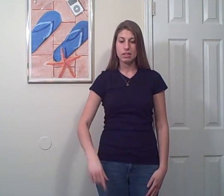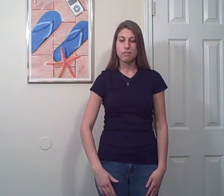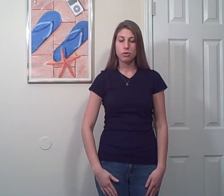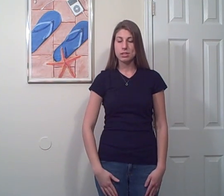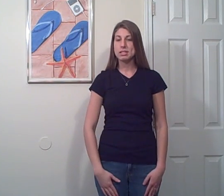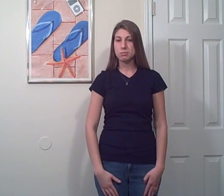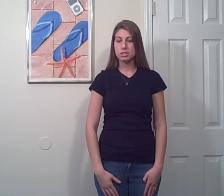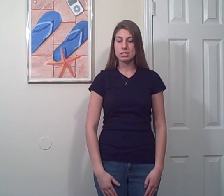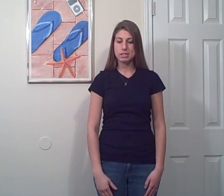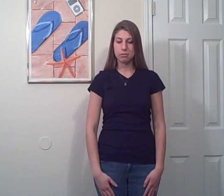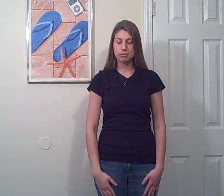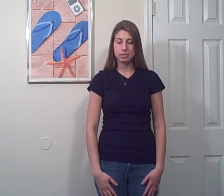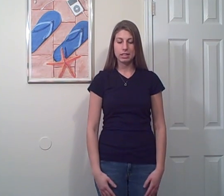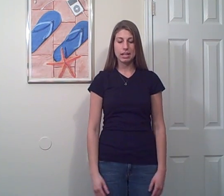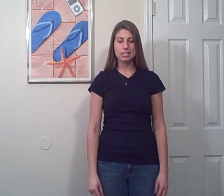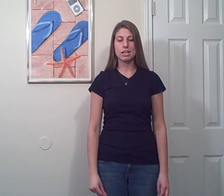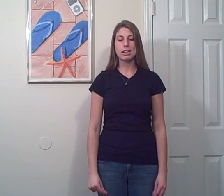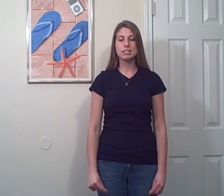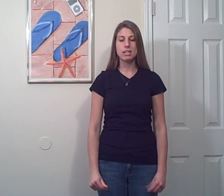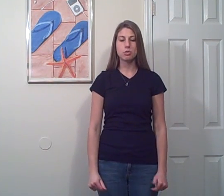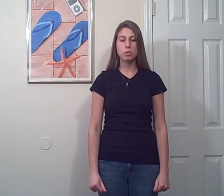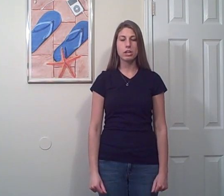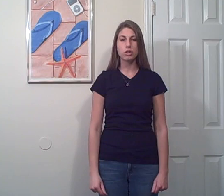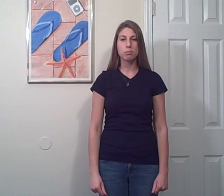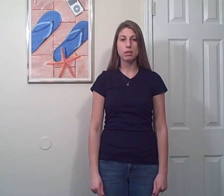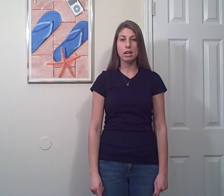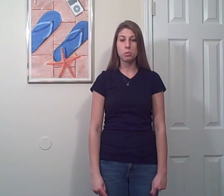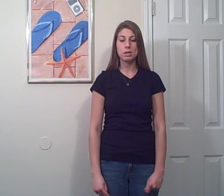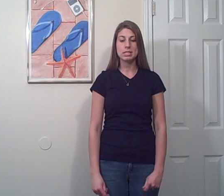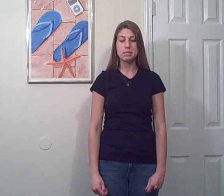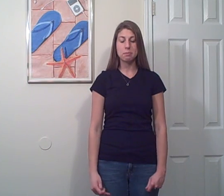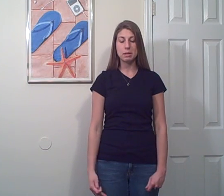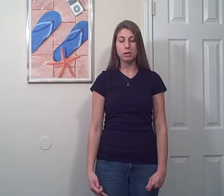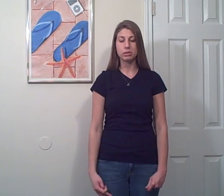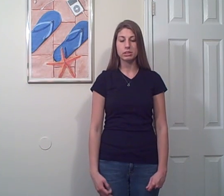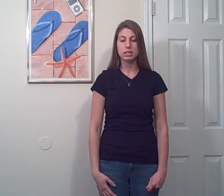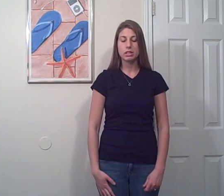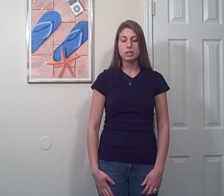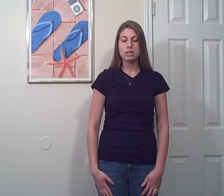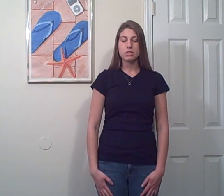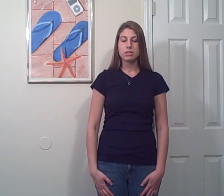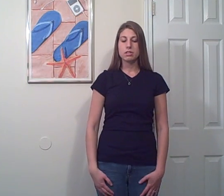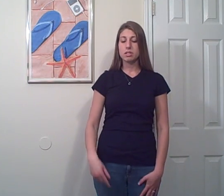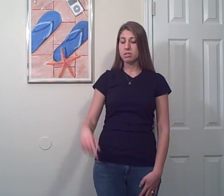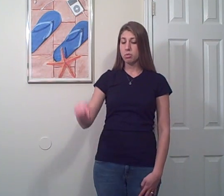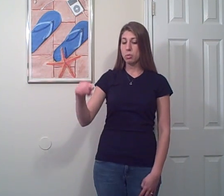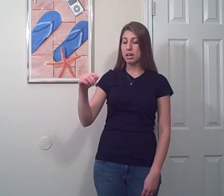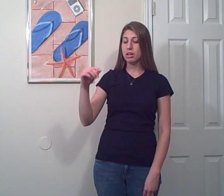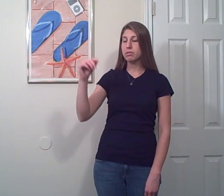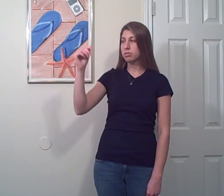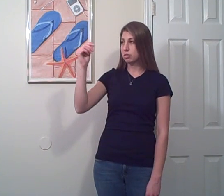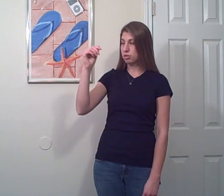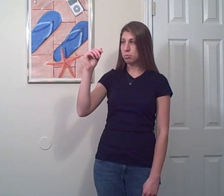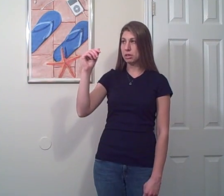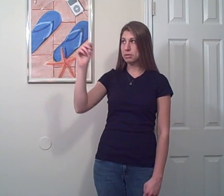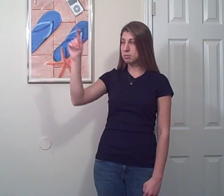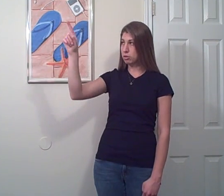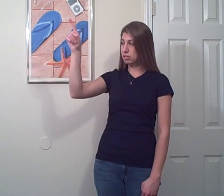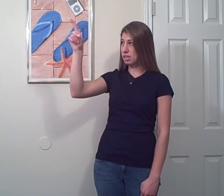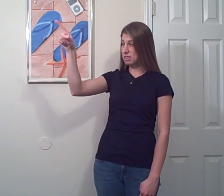For redemption's hill. The next line says, where your blood was spilled. Where your blood was spilled. You're saying